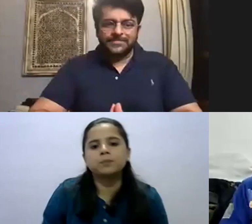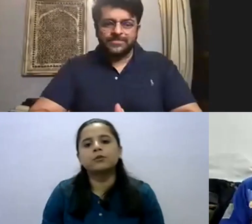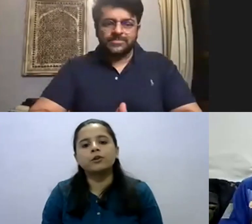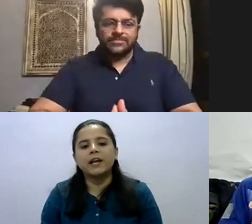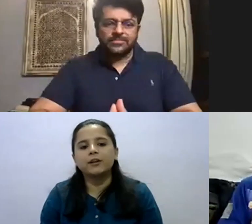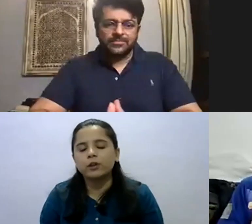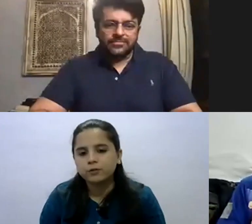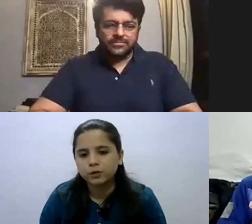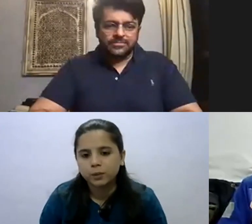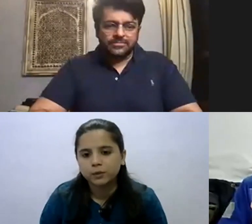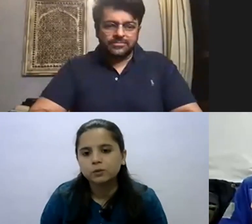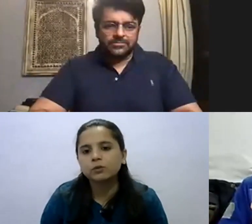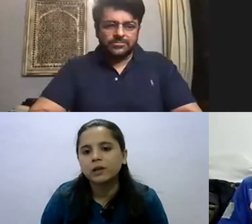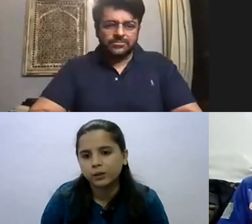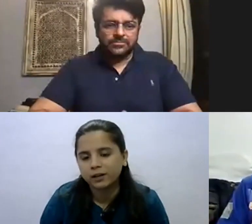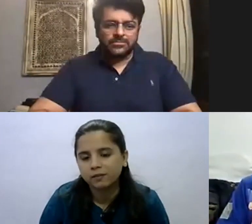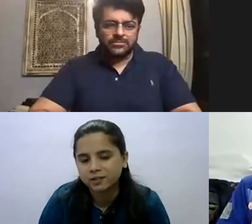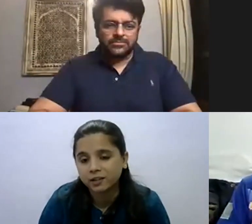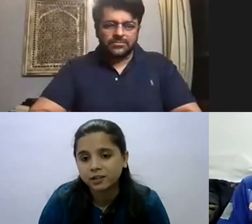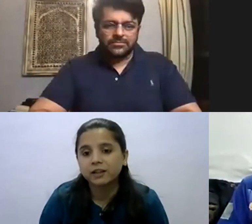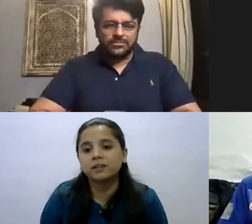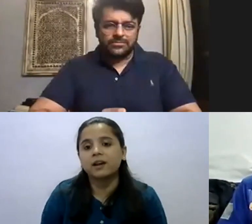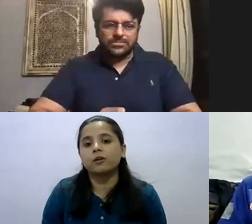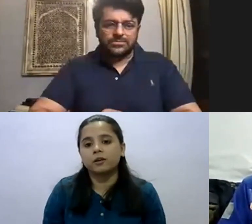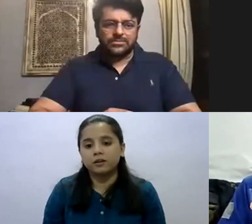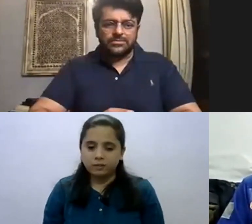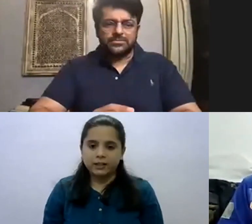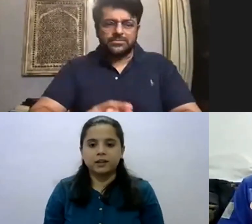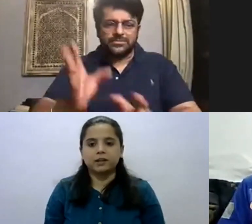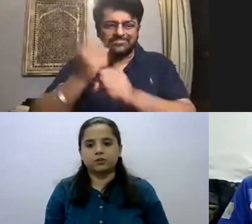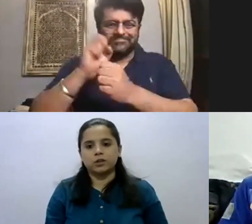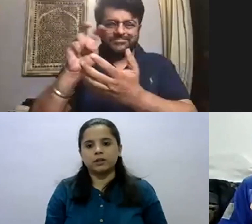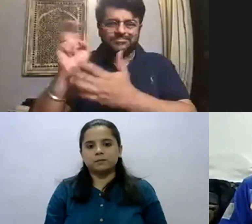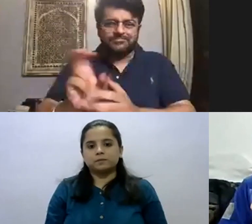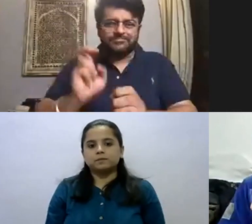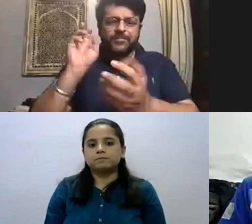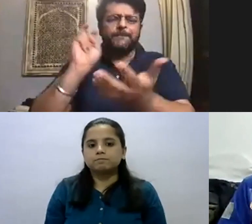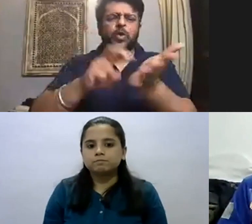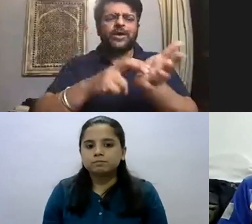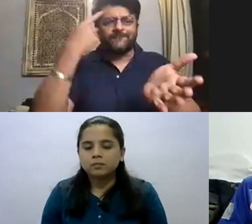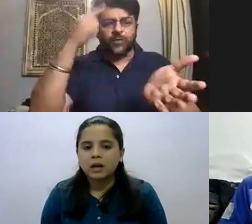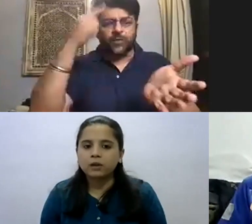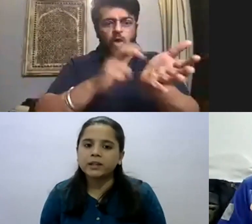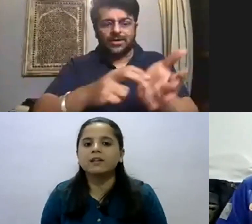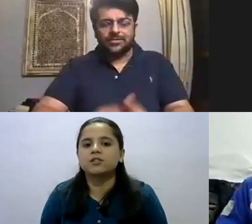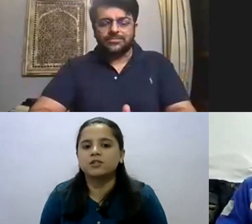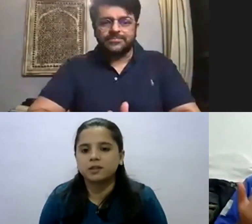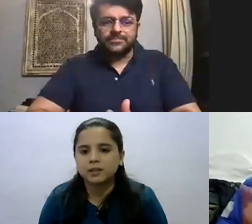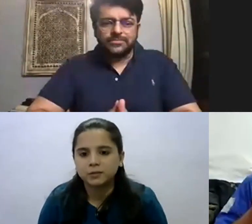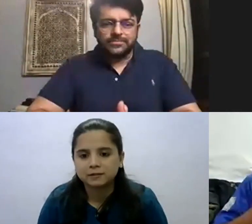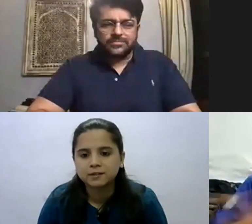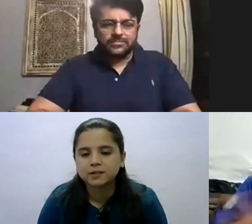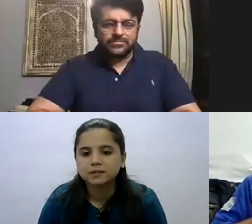what tips would you like to give to the people who would like to get vaccinated and they are not getting it actually? So How see, they can